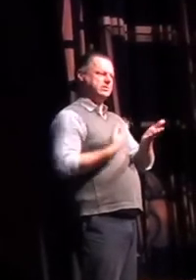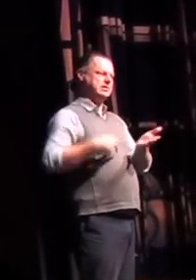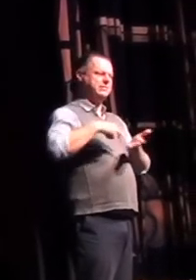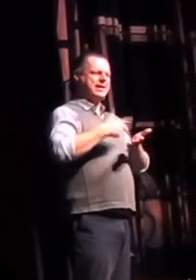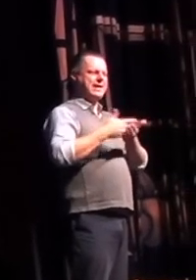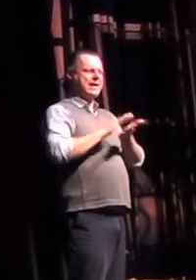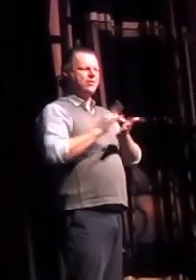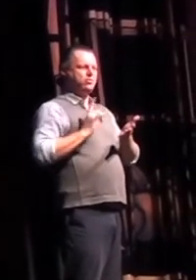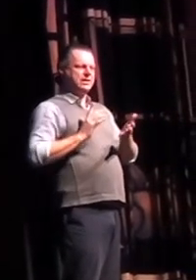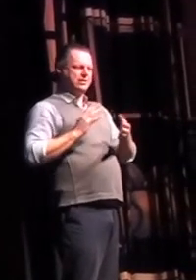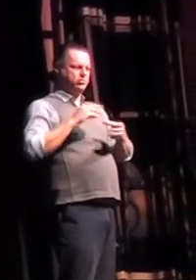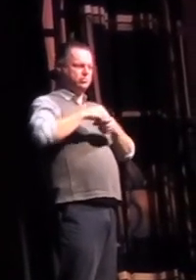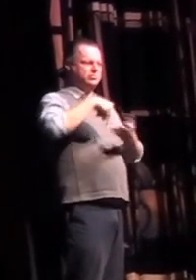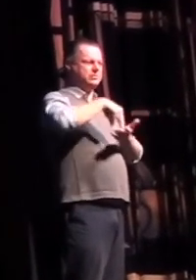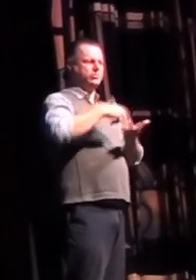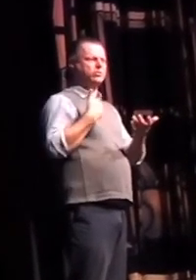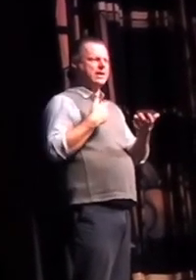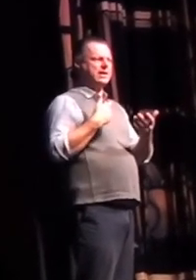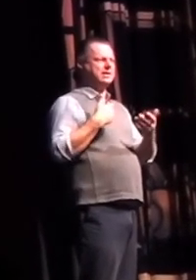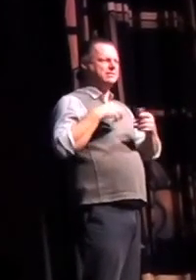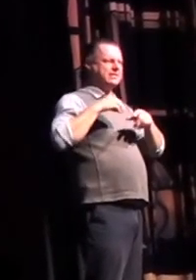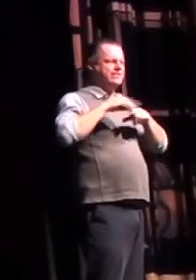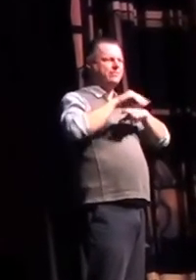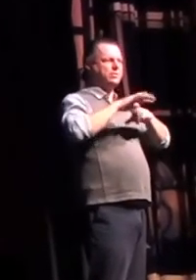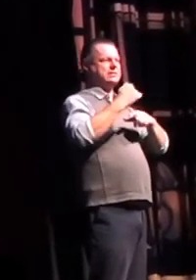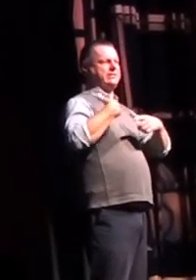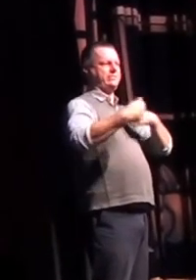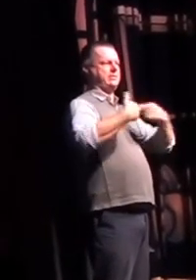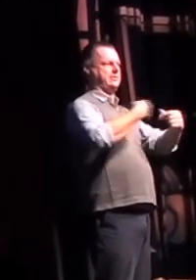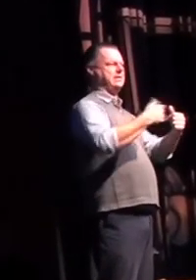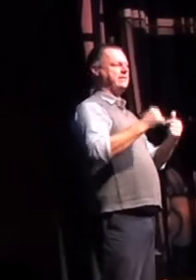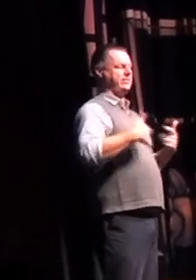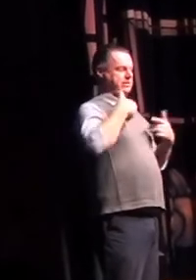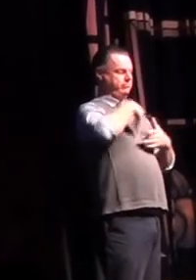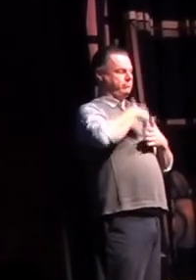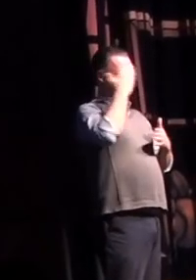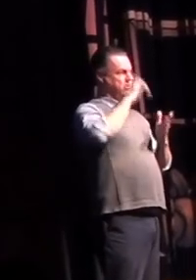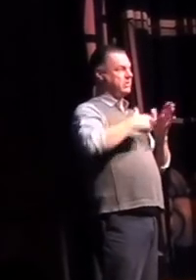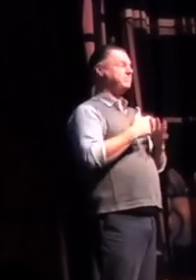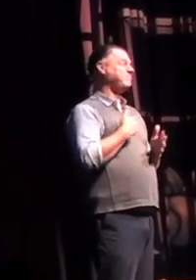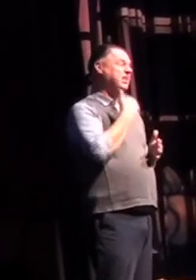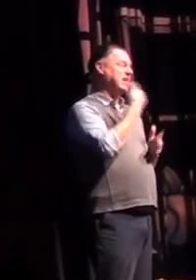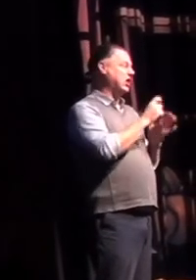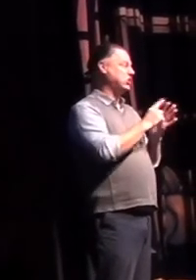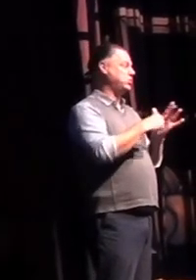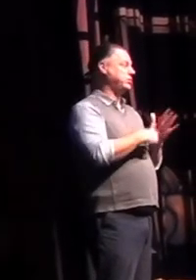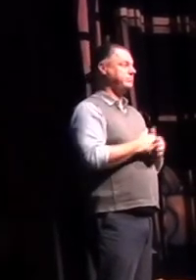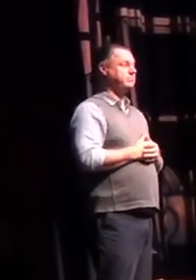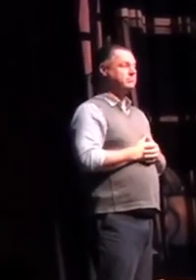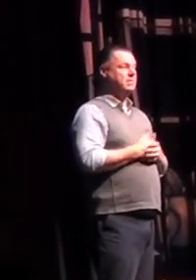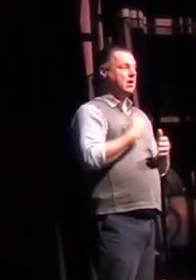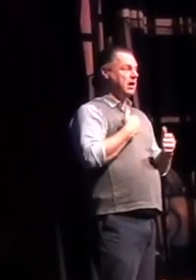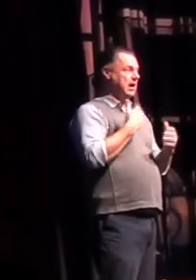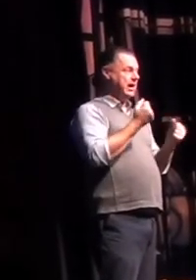get yourself in a position where you can do that and keep yourself okay? I just do it. I've got no